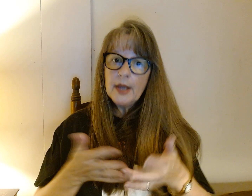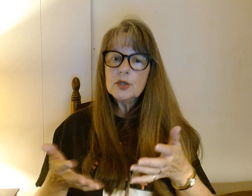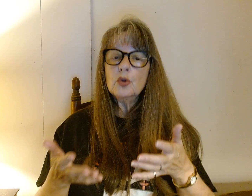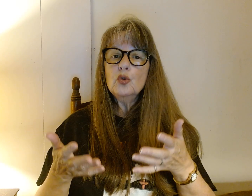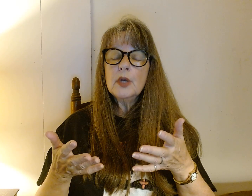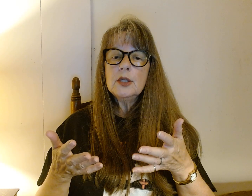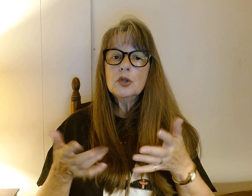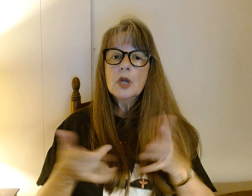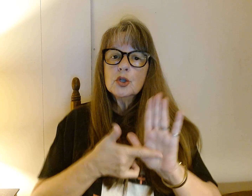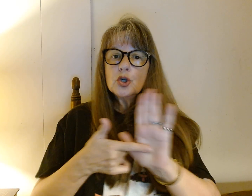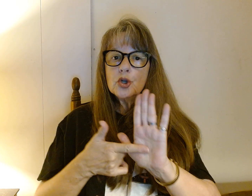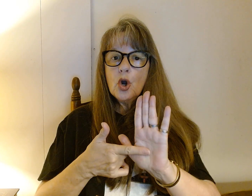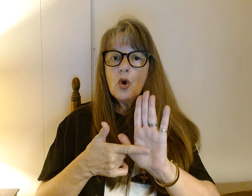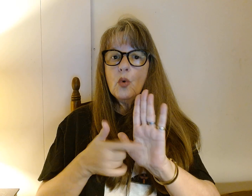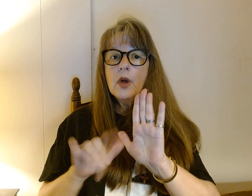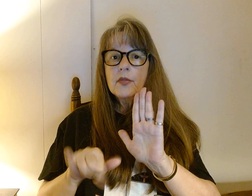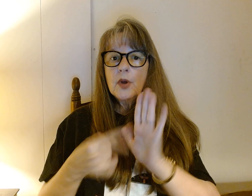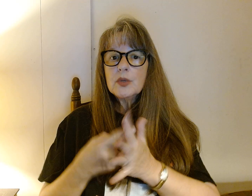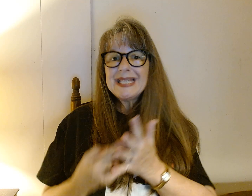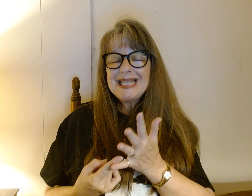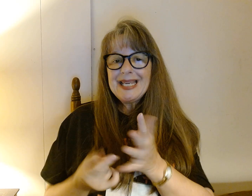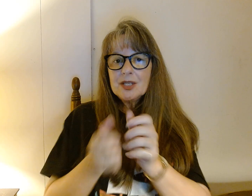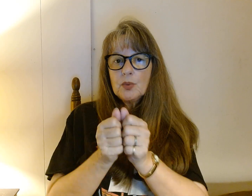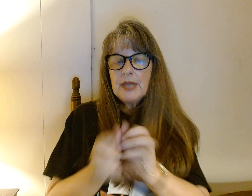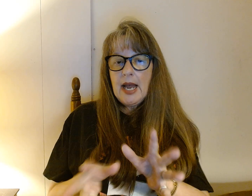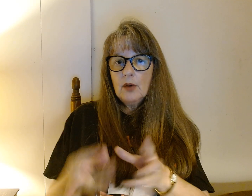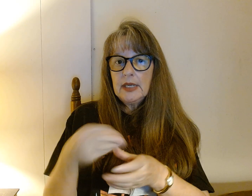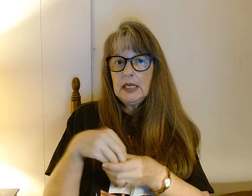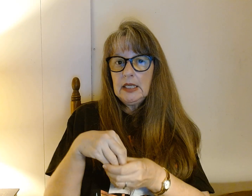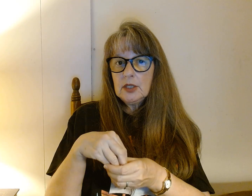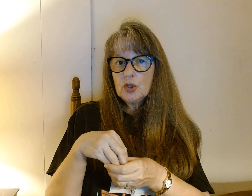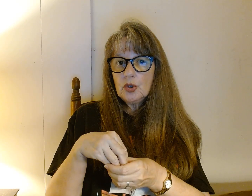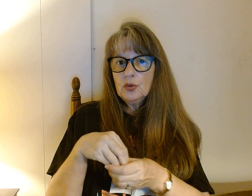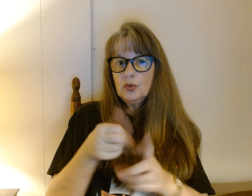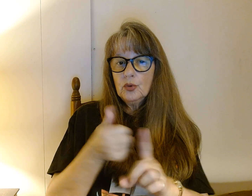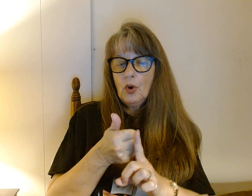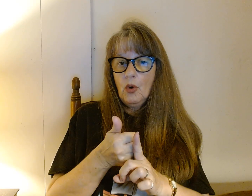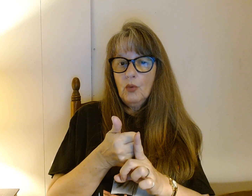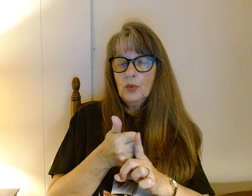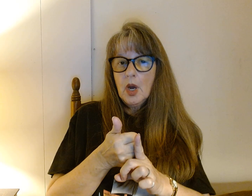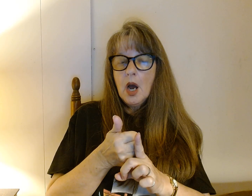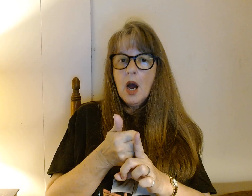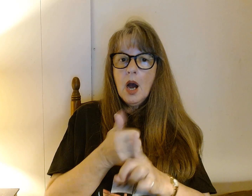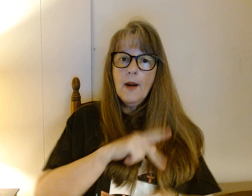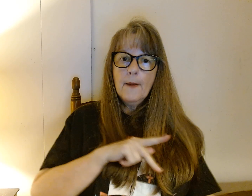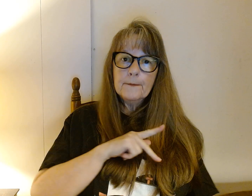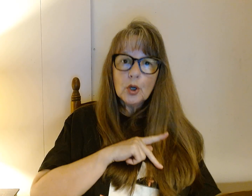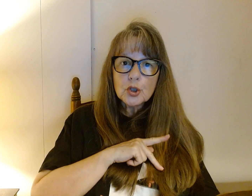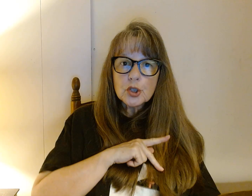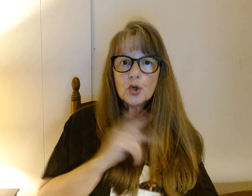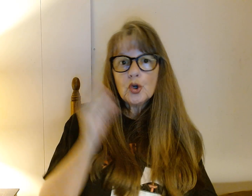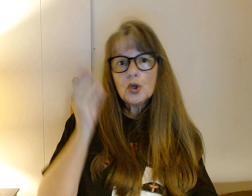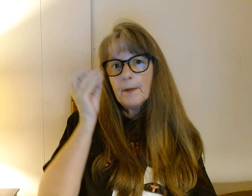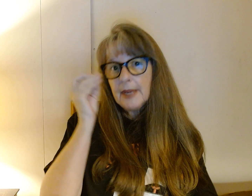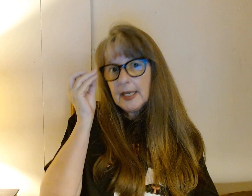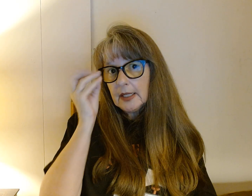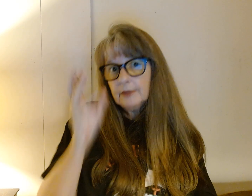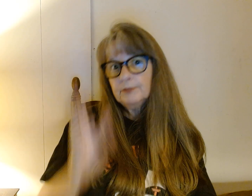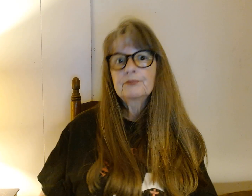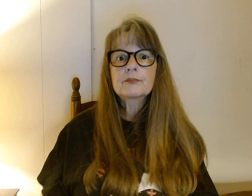you can show those things without getting into your own personal opinion.